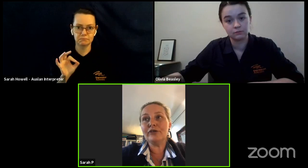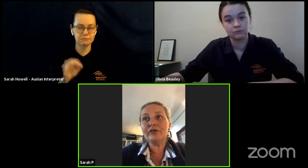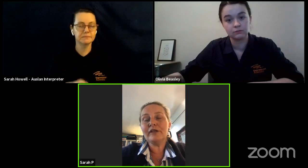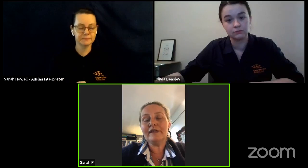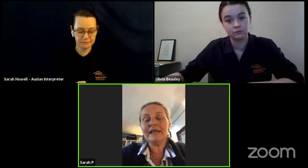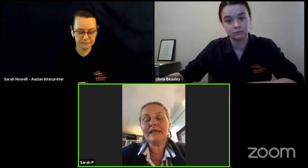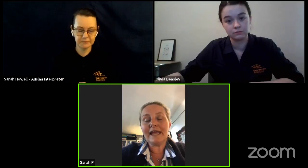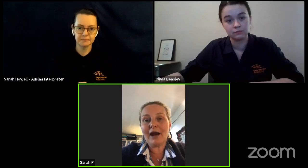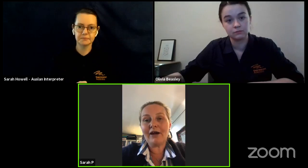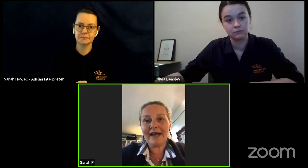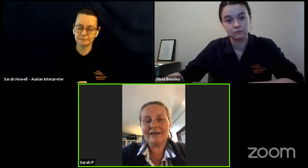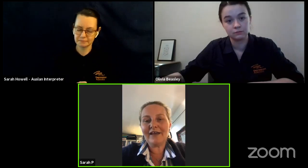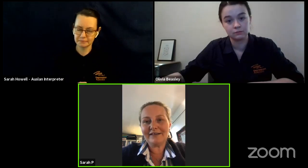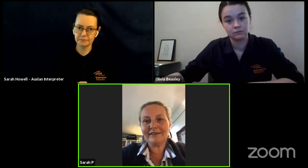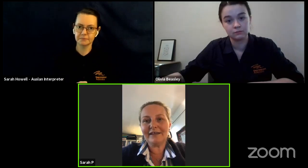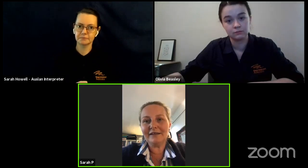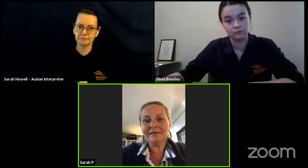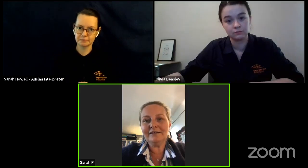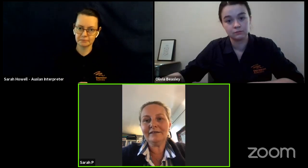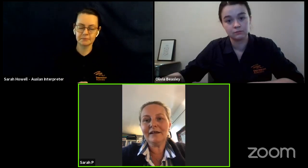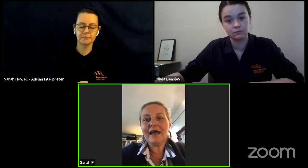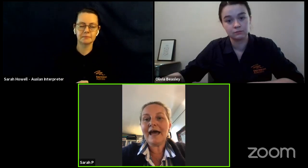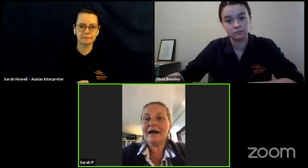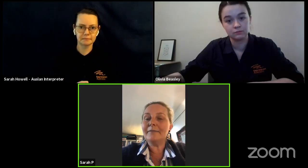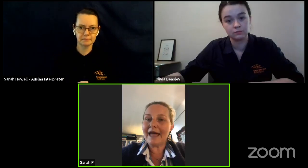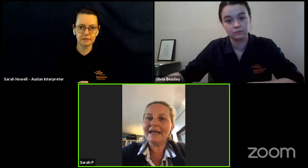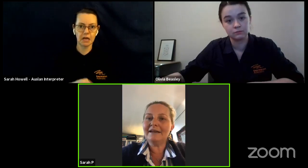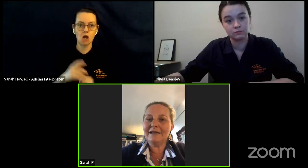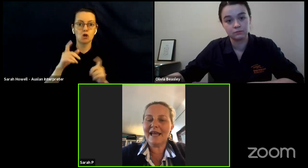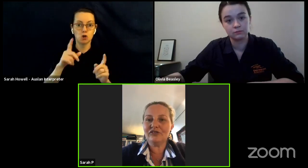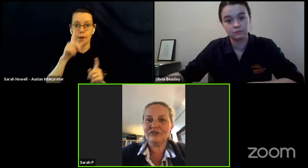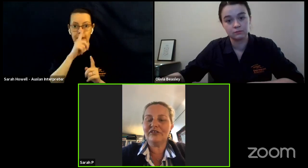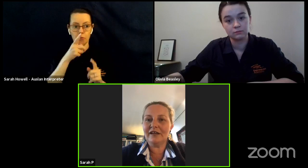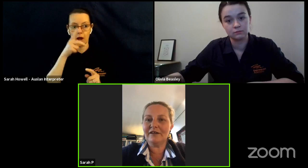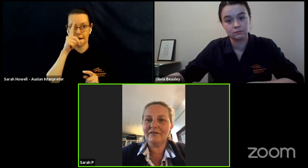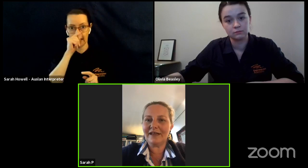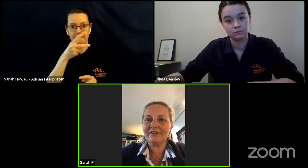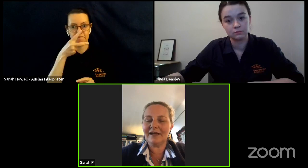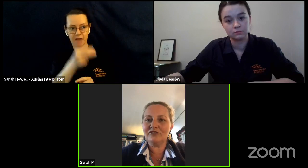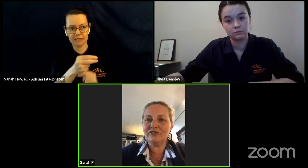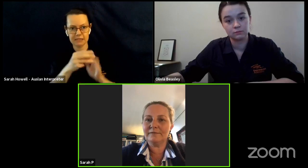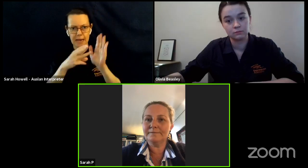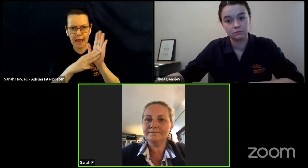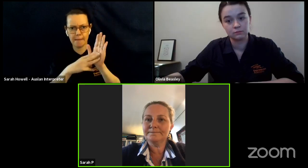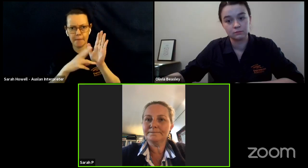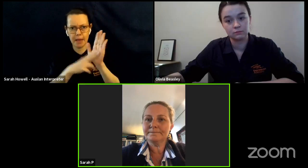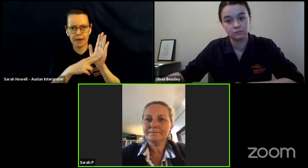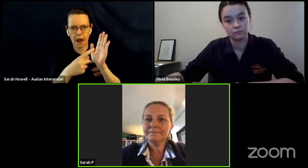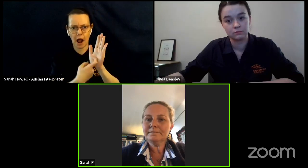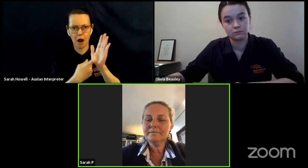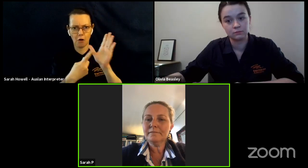for both the mRNA vaccines and the AstraZeneca vaccination.